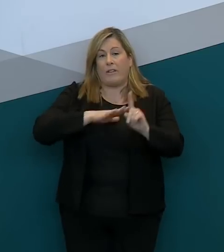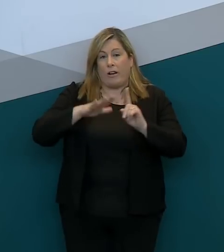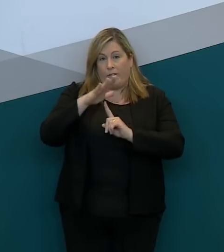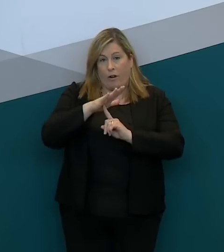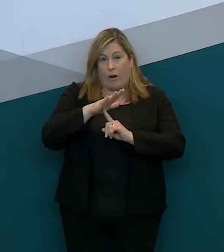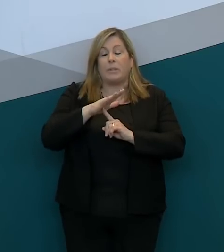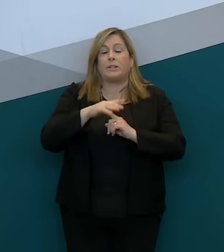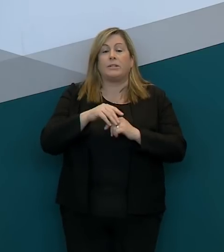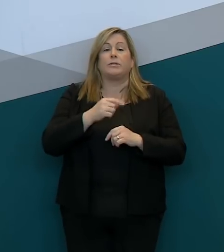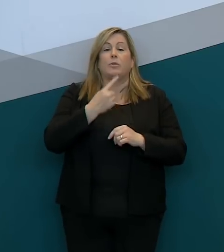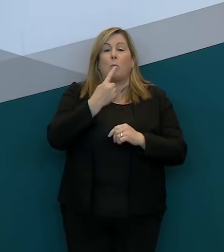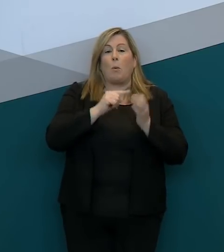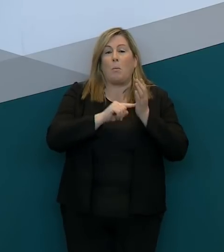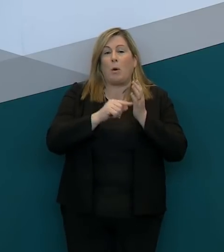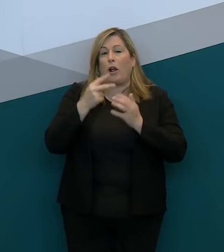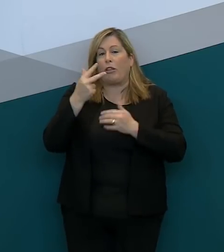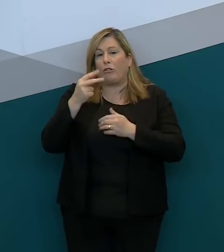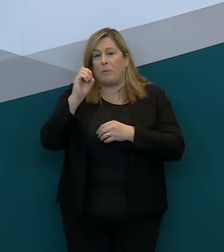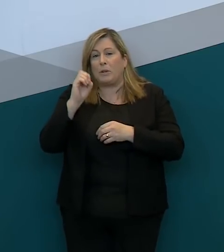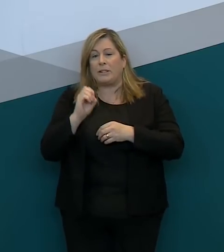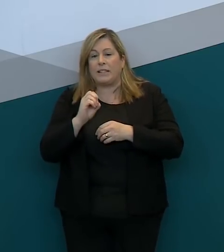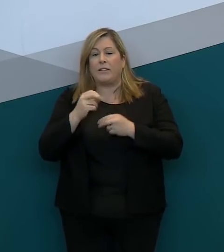143 of the nursing home residents'